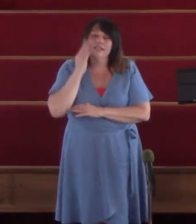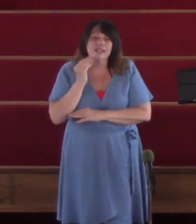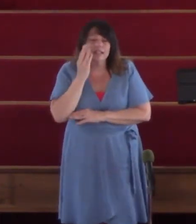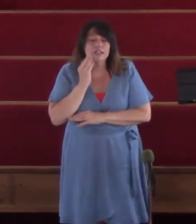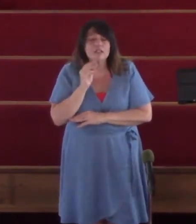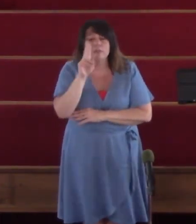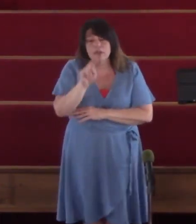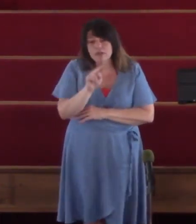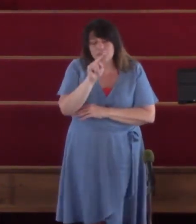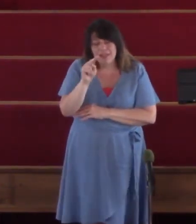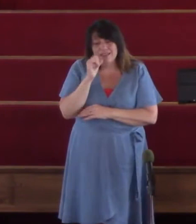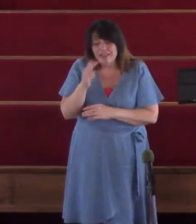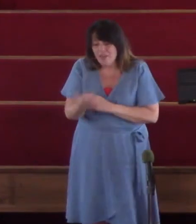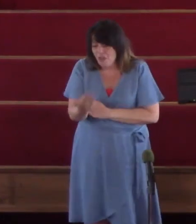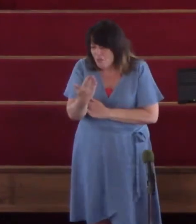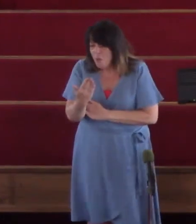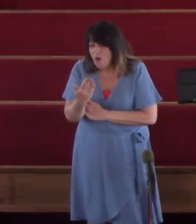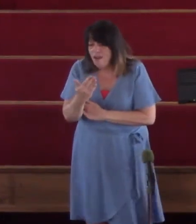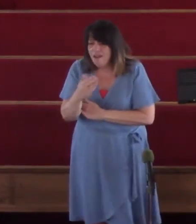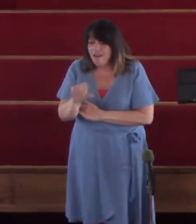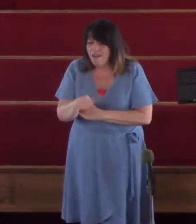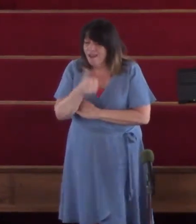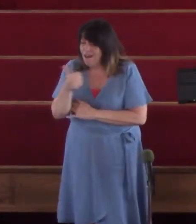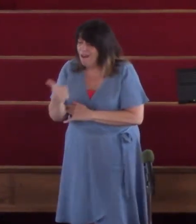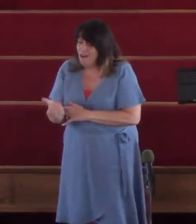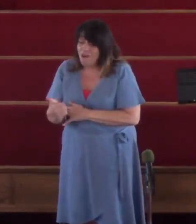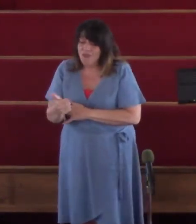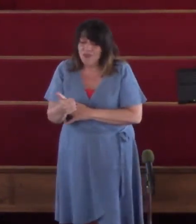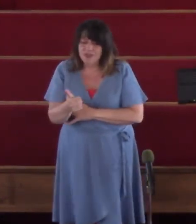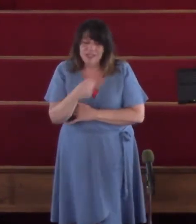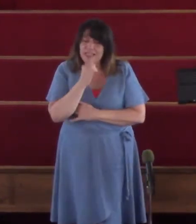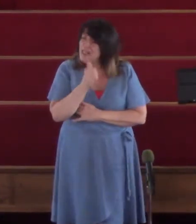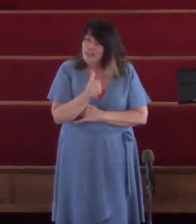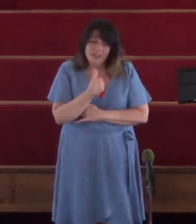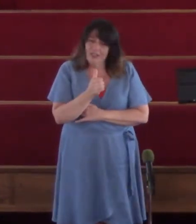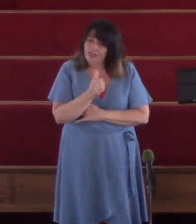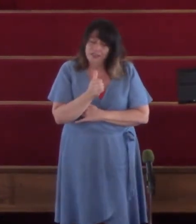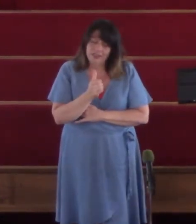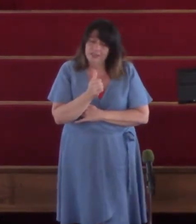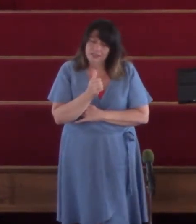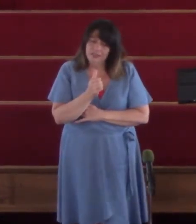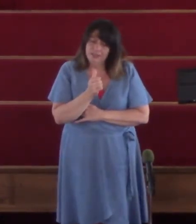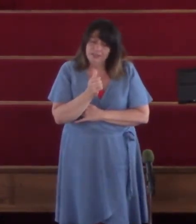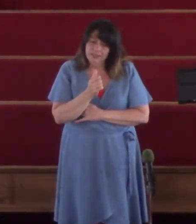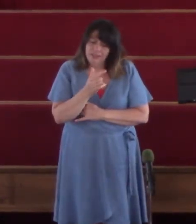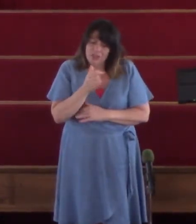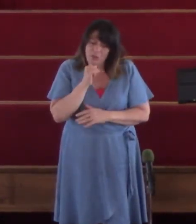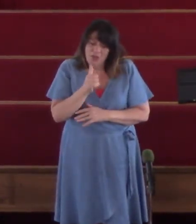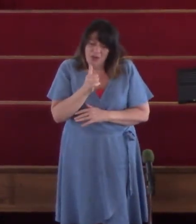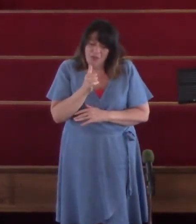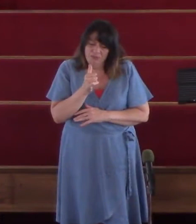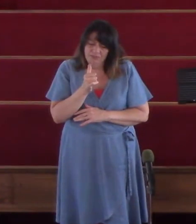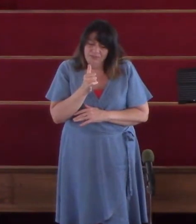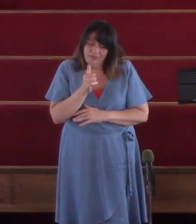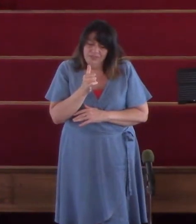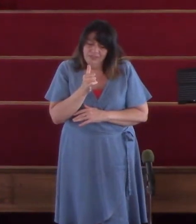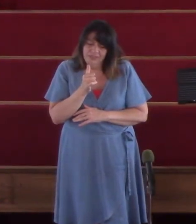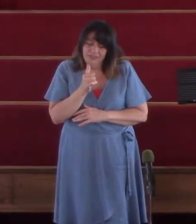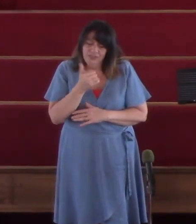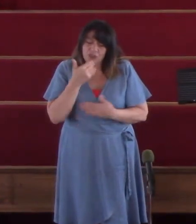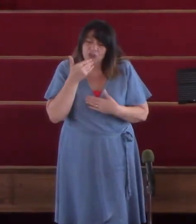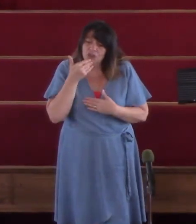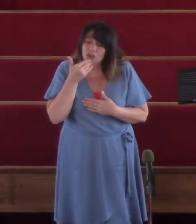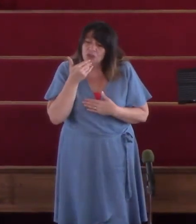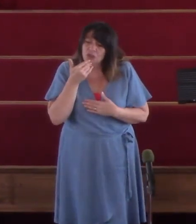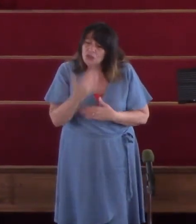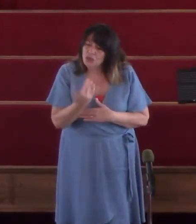God. Those of us, my friend, that are so unworthy and so undeserving, I've said many a